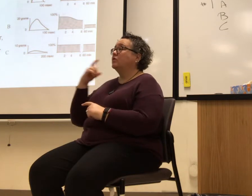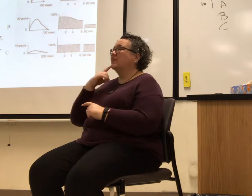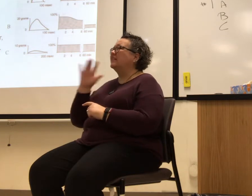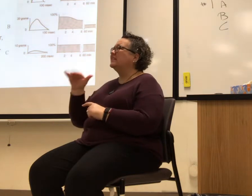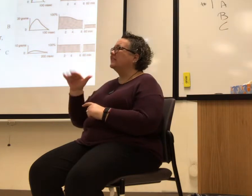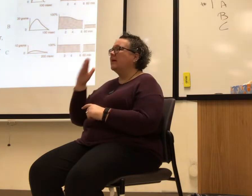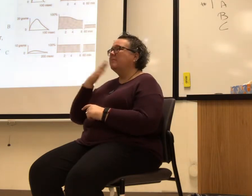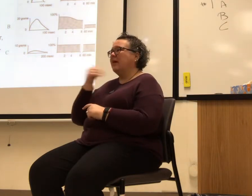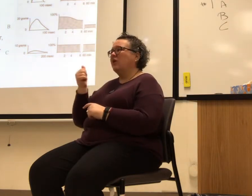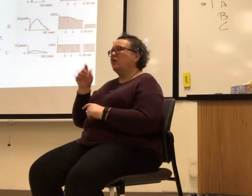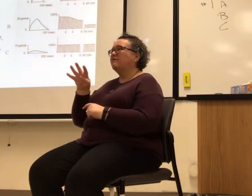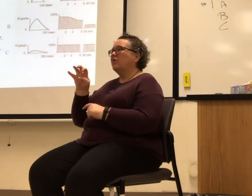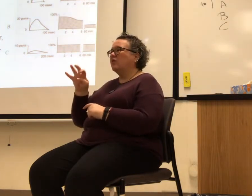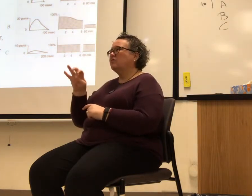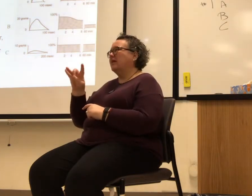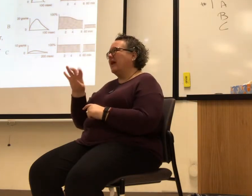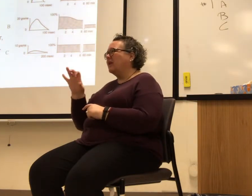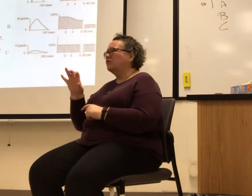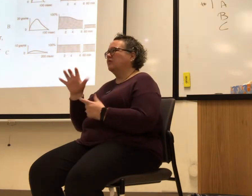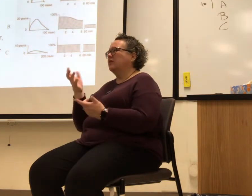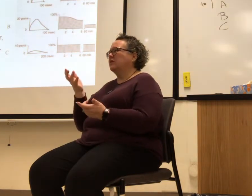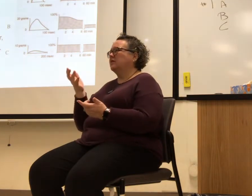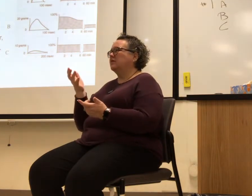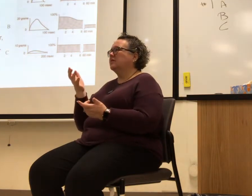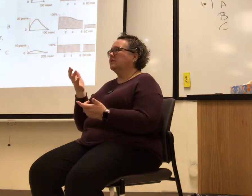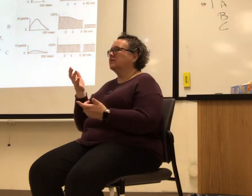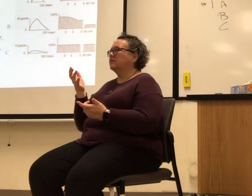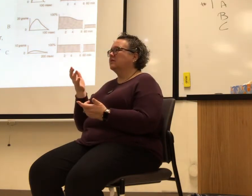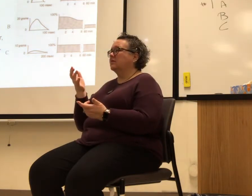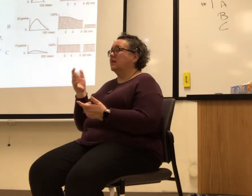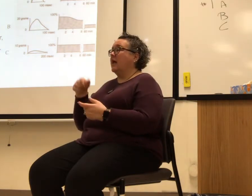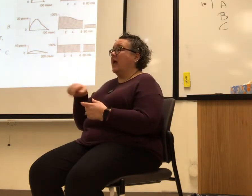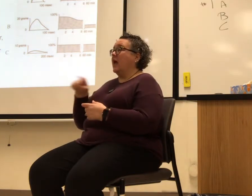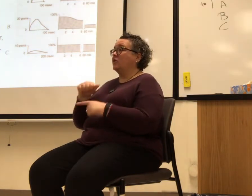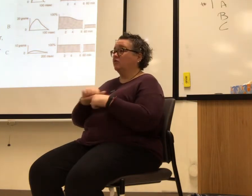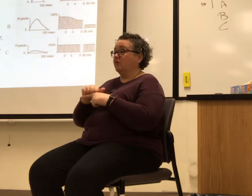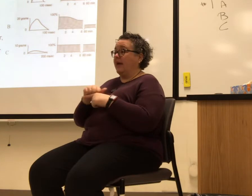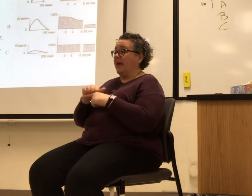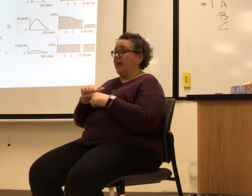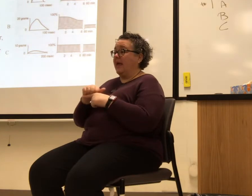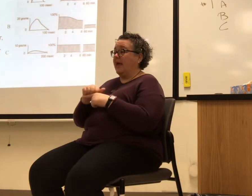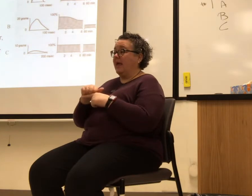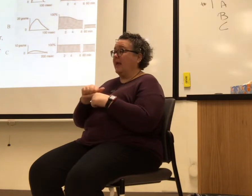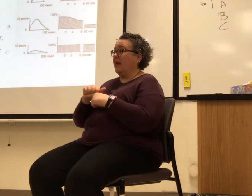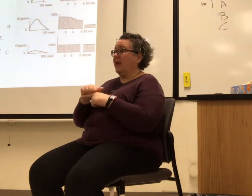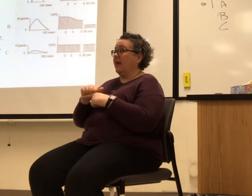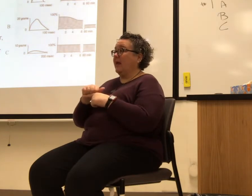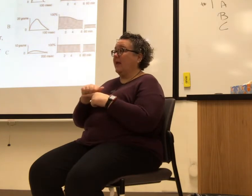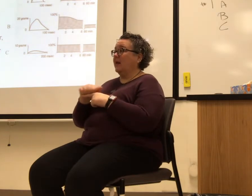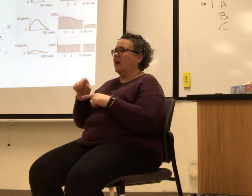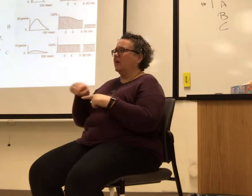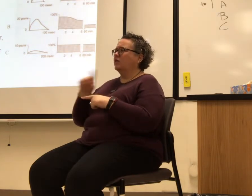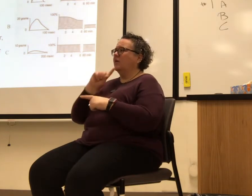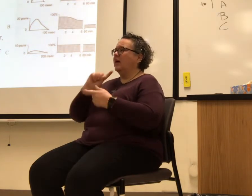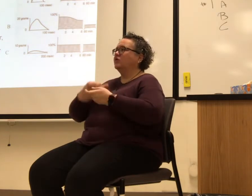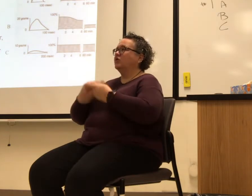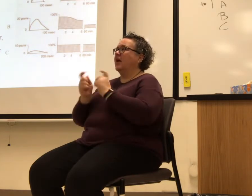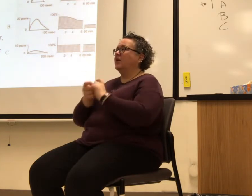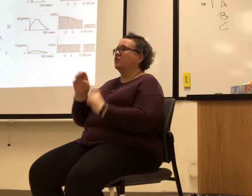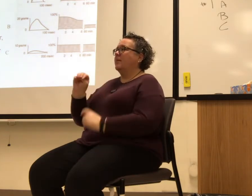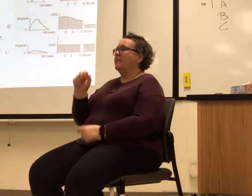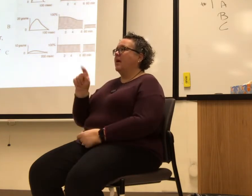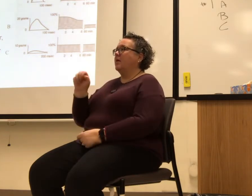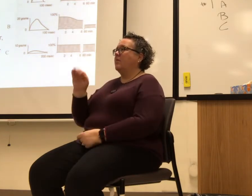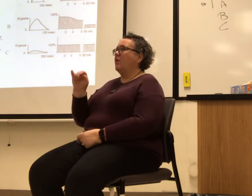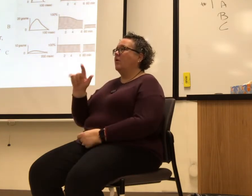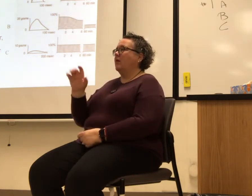be better 400, 800 guy. Okay? And you change your training. And you can kind of change the metabolic profile of a